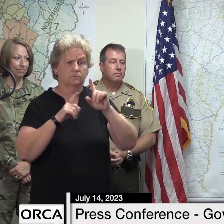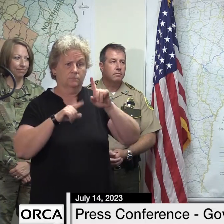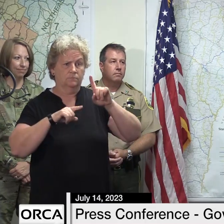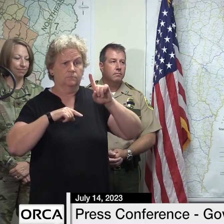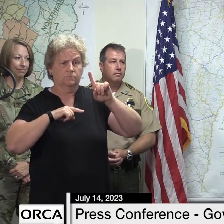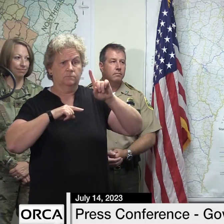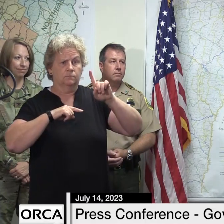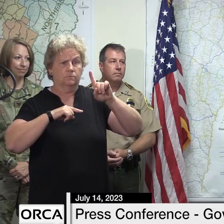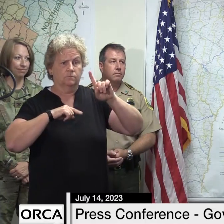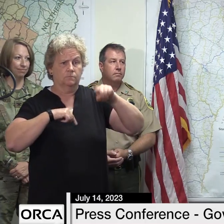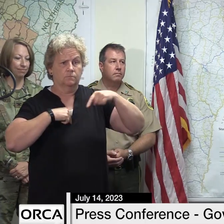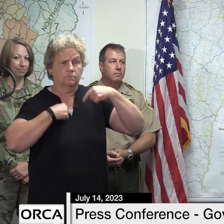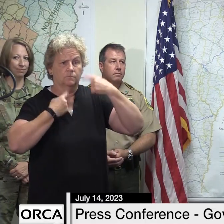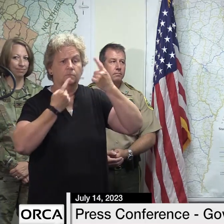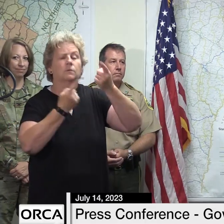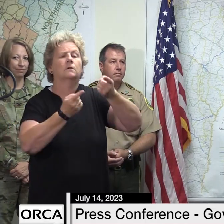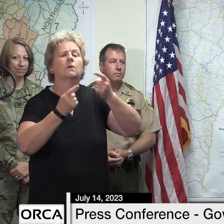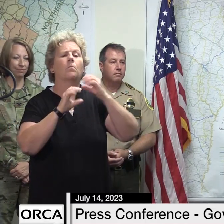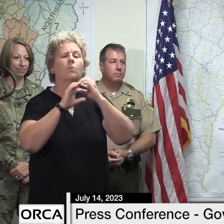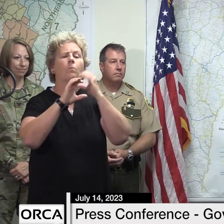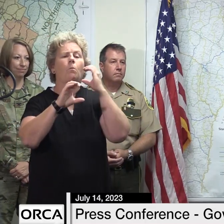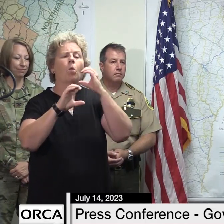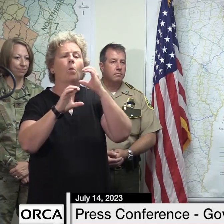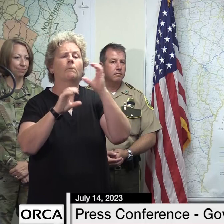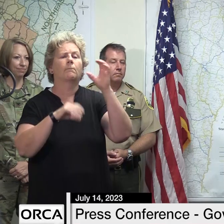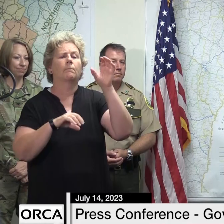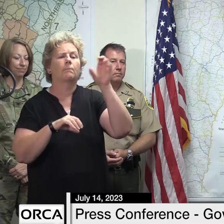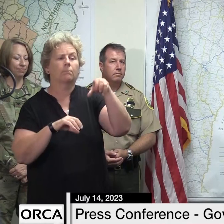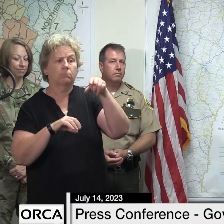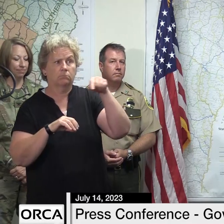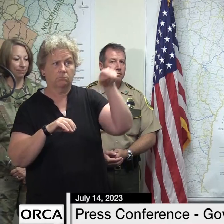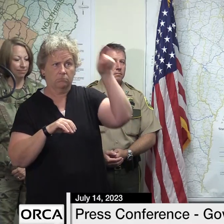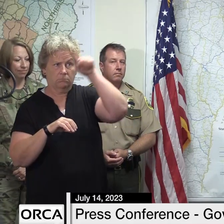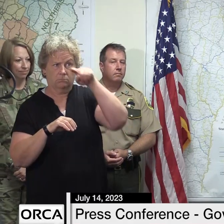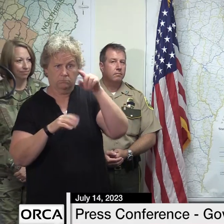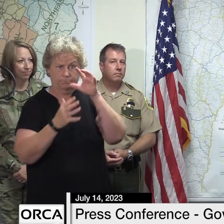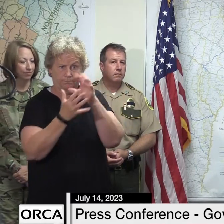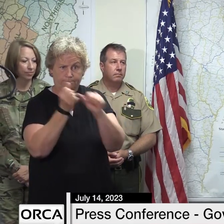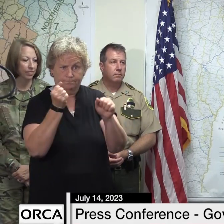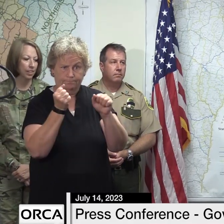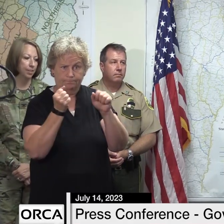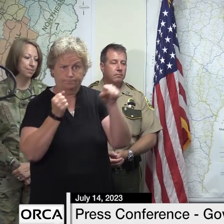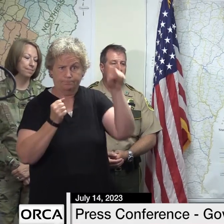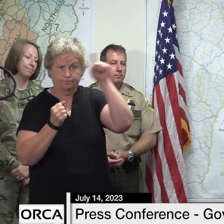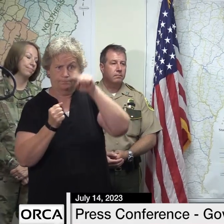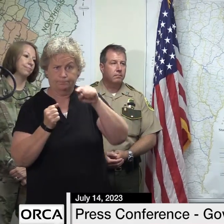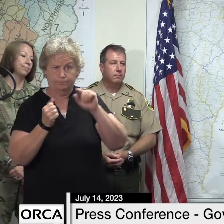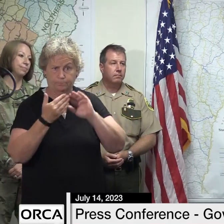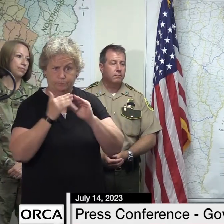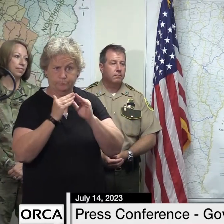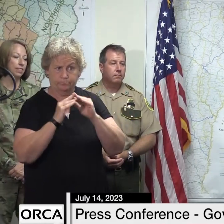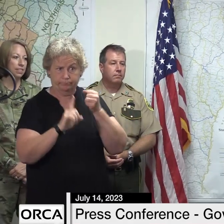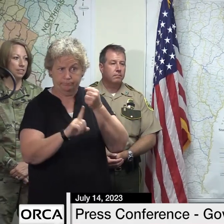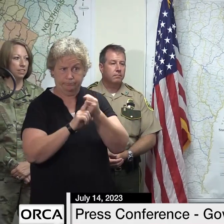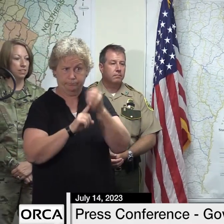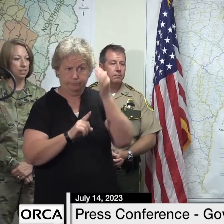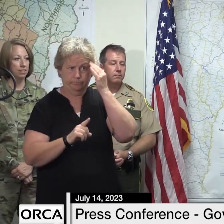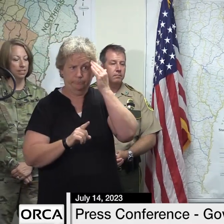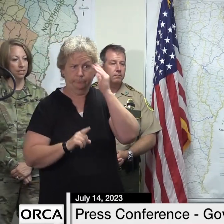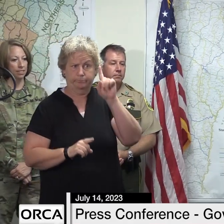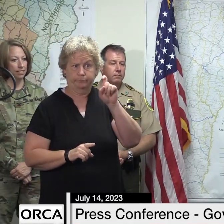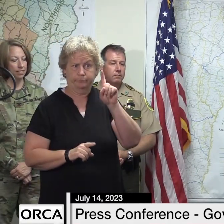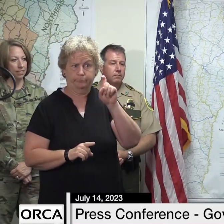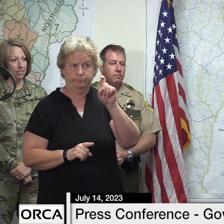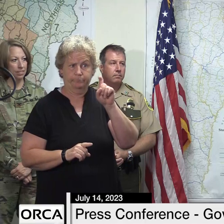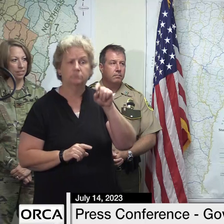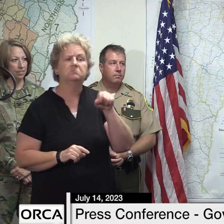damaged? Has there been state or federal level outreach to parks that are affected? Yeah, we are aware of some mobile home